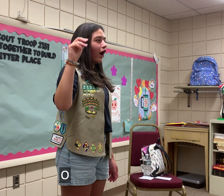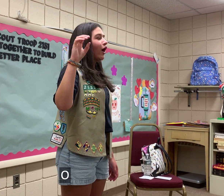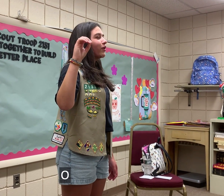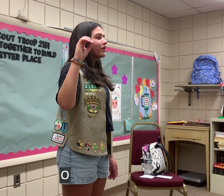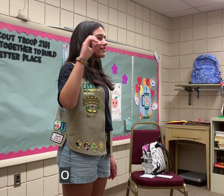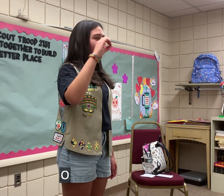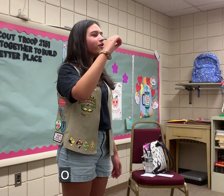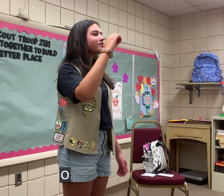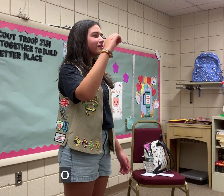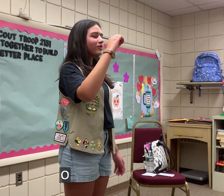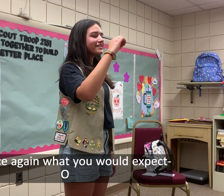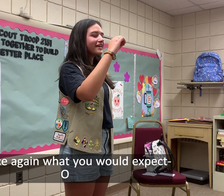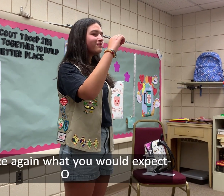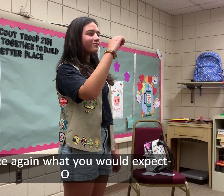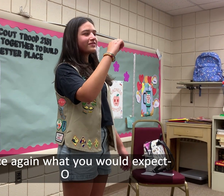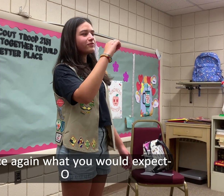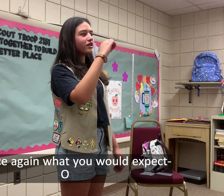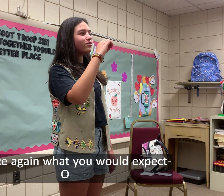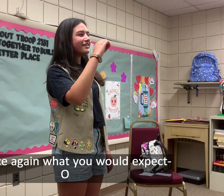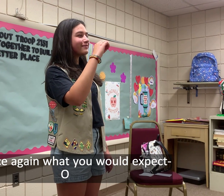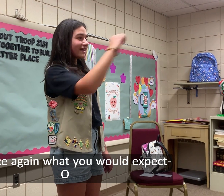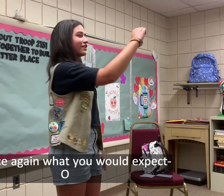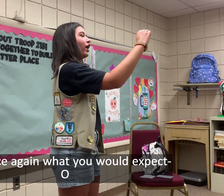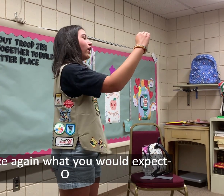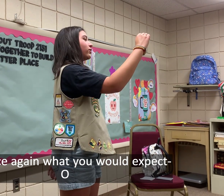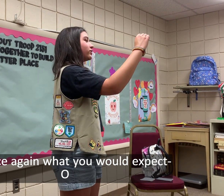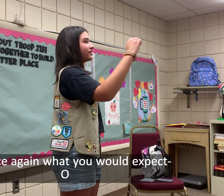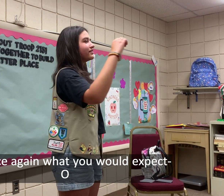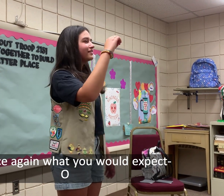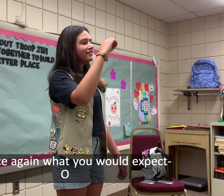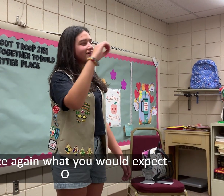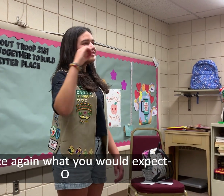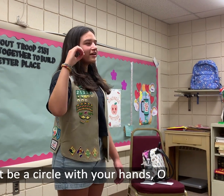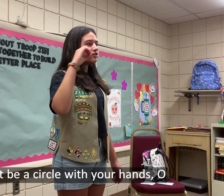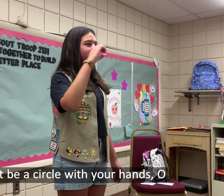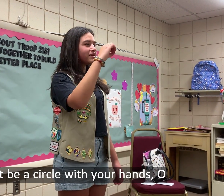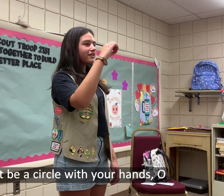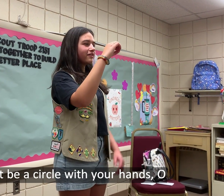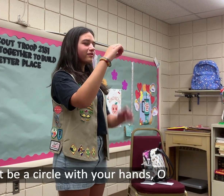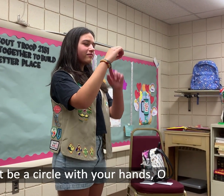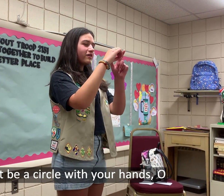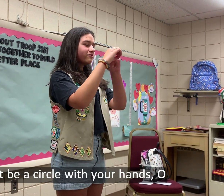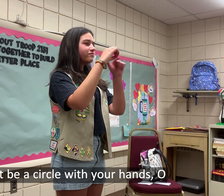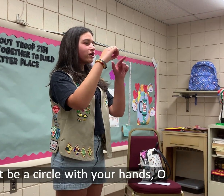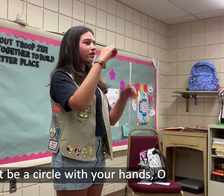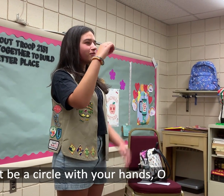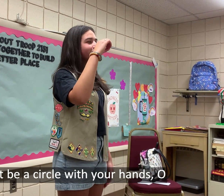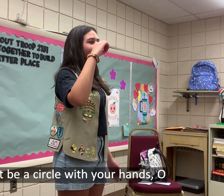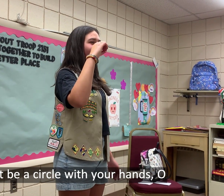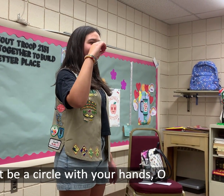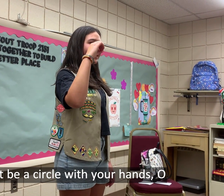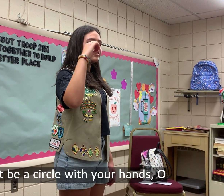O. O is, once again, what you would expect. O. It'll just be a circle with your hands.